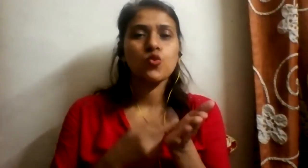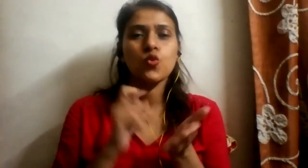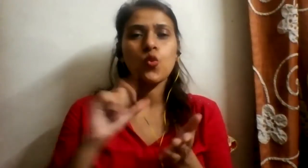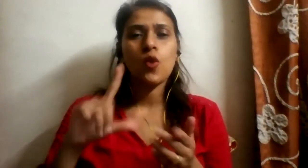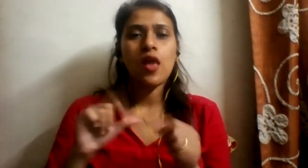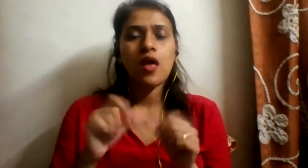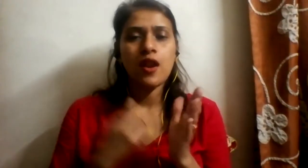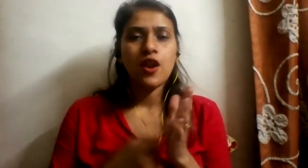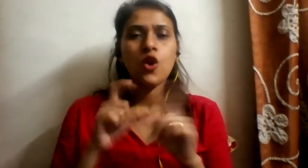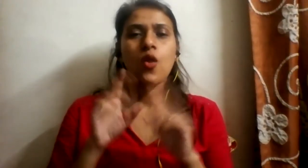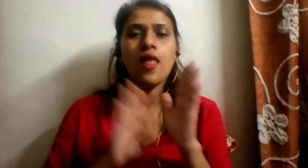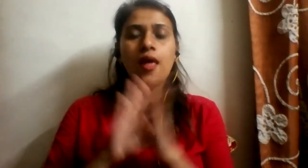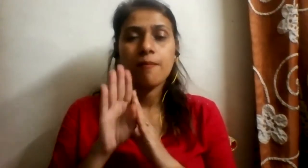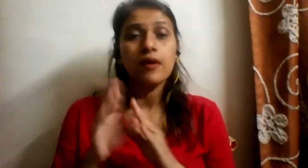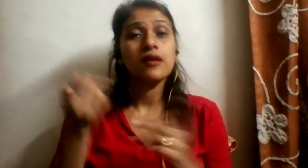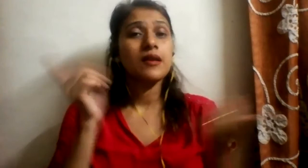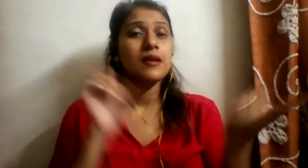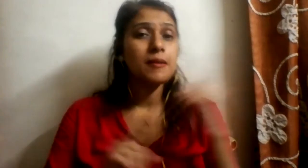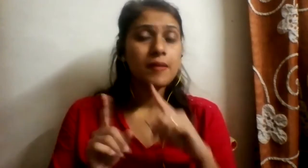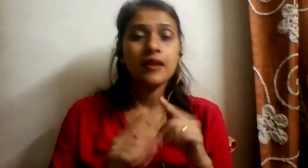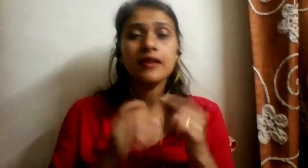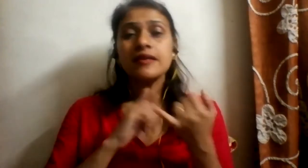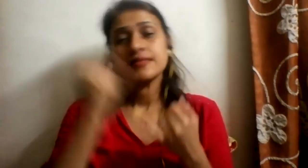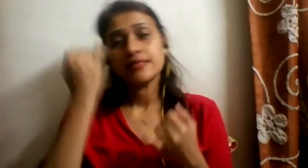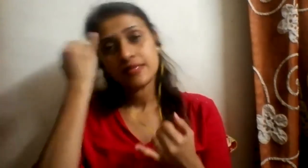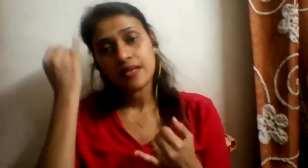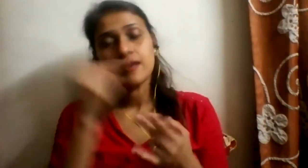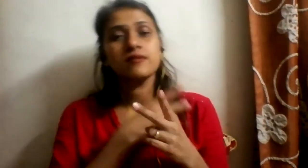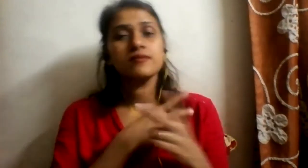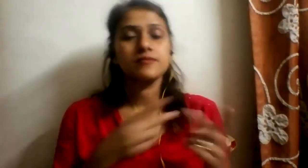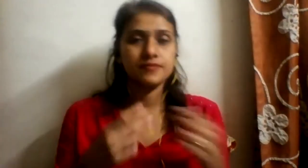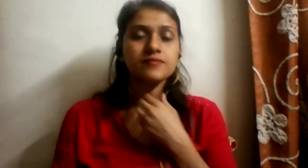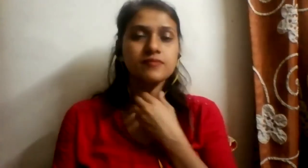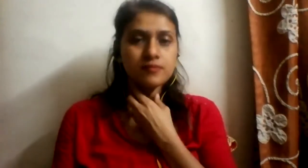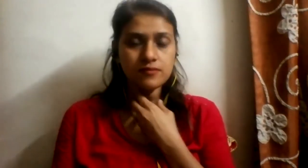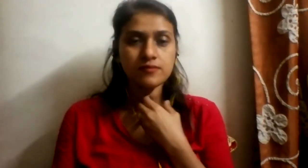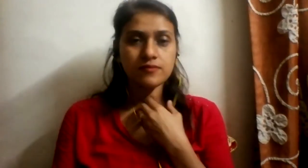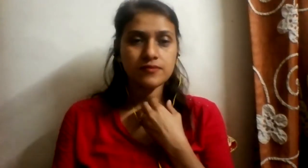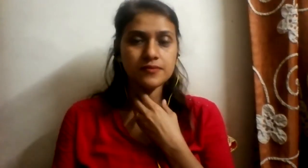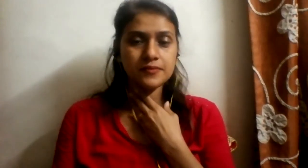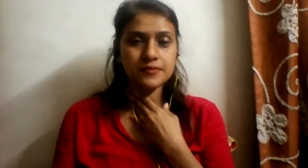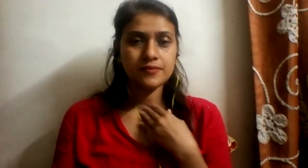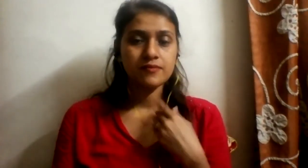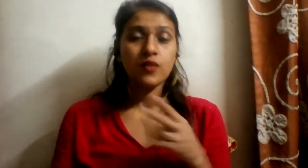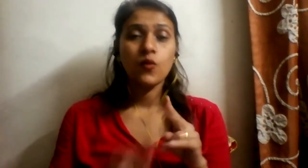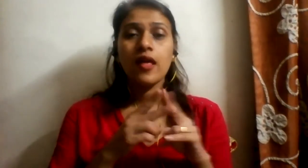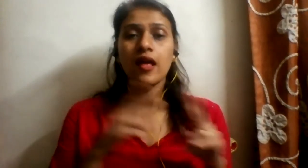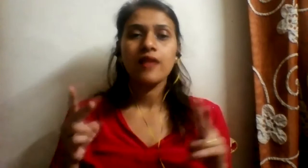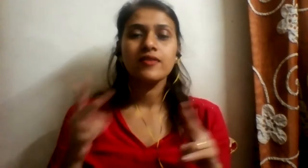disabilities in all their programs and schemes? For example, Rural Development has a program on Adarsh Gram Yojana